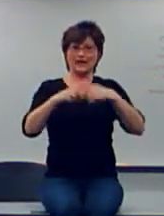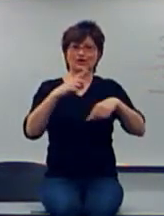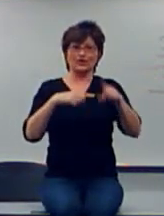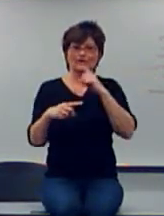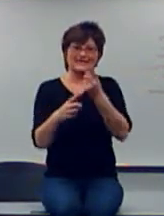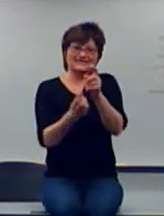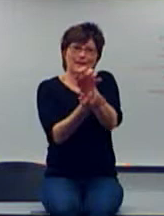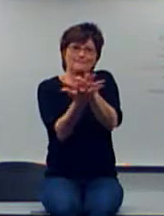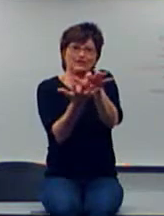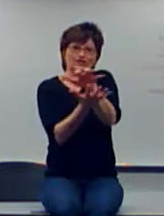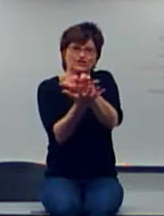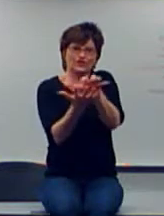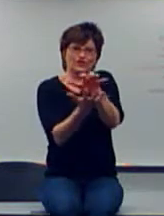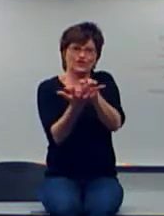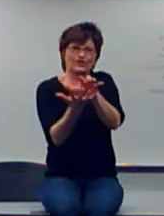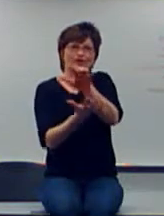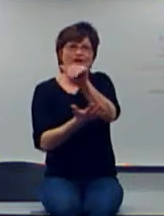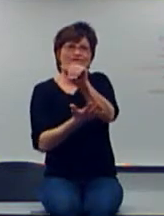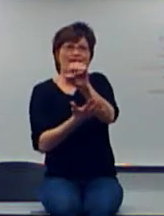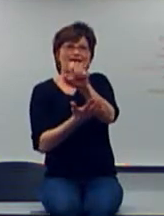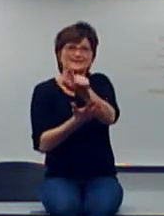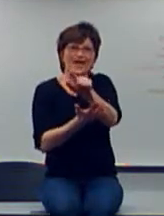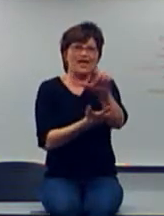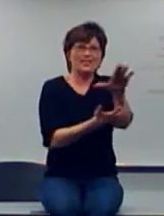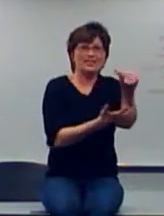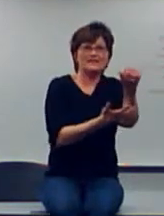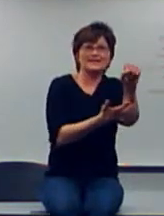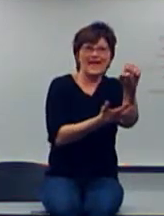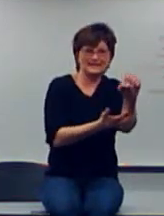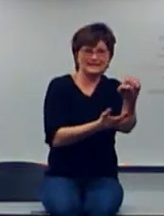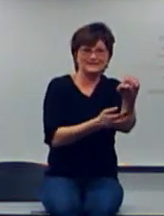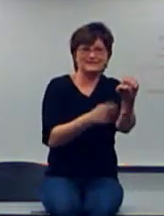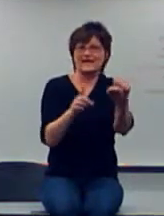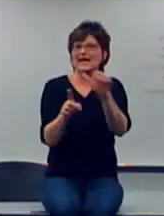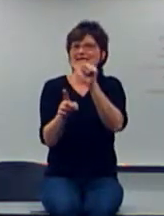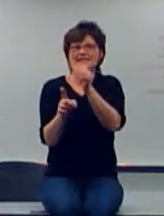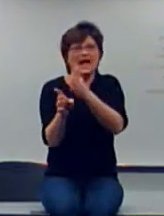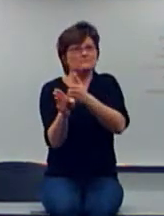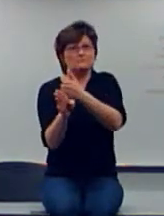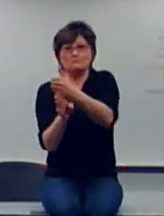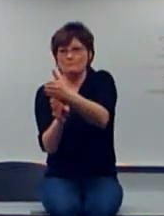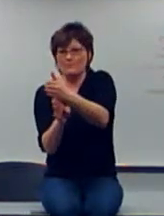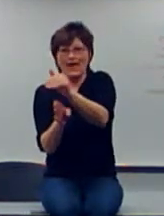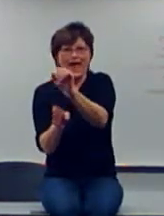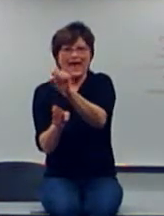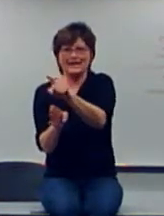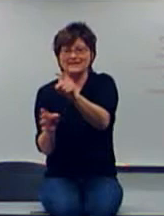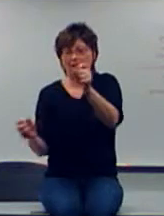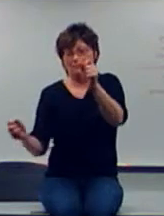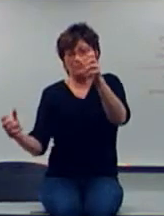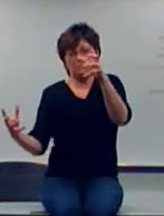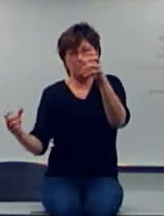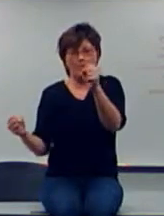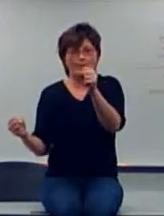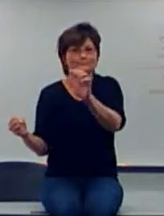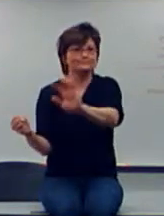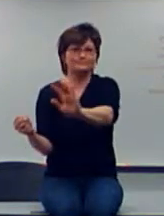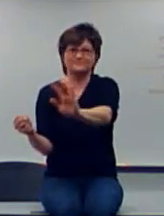The basic sign is a mixture of ASL and case. It's not completely